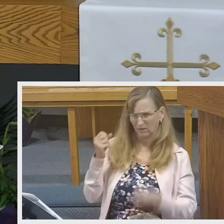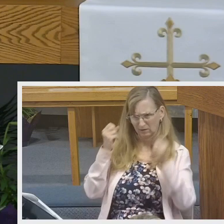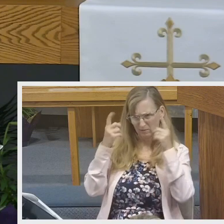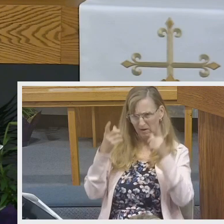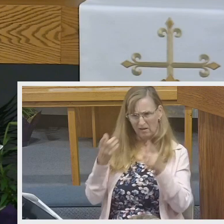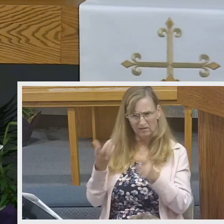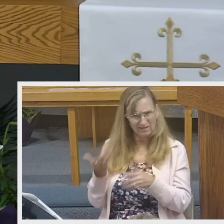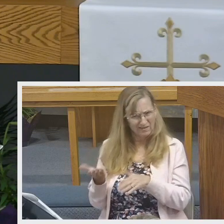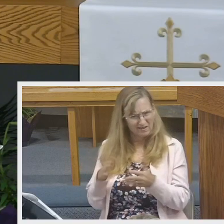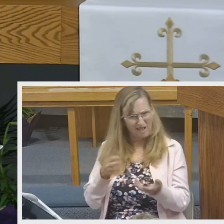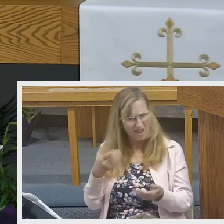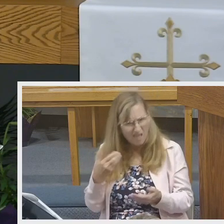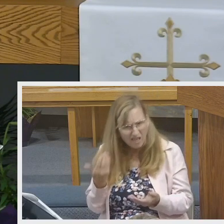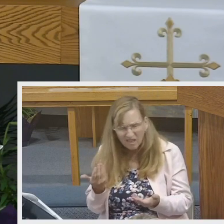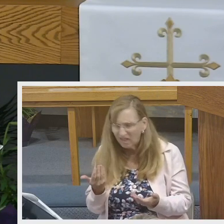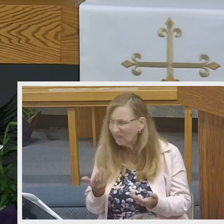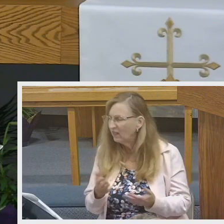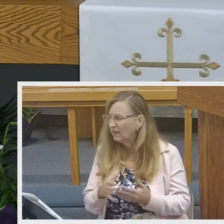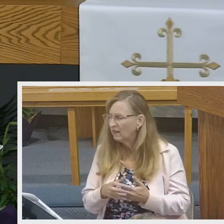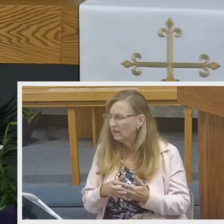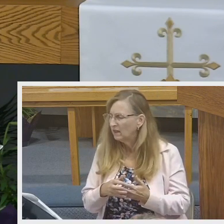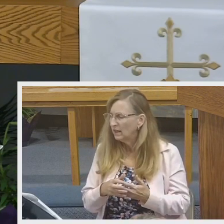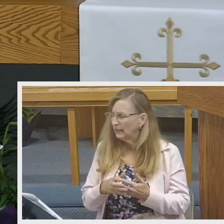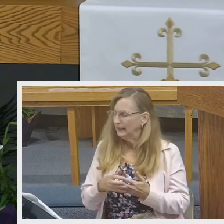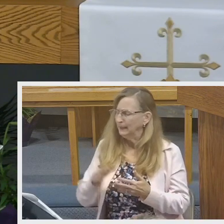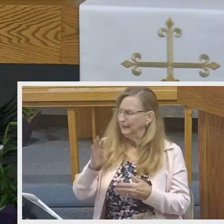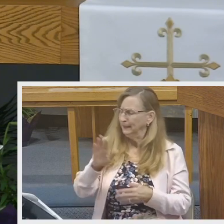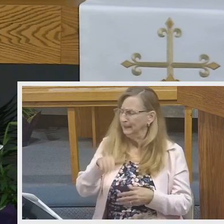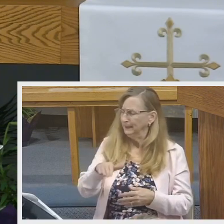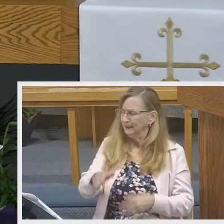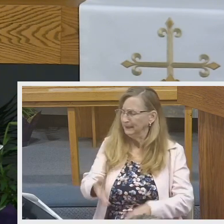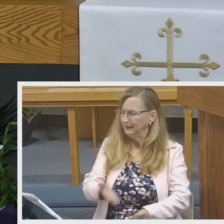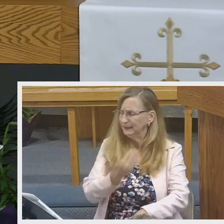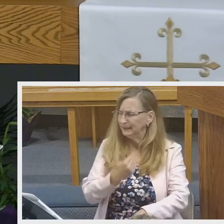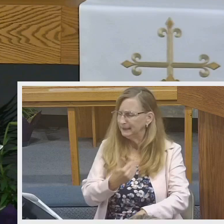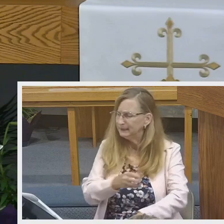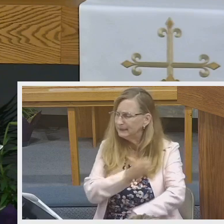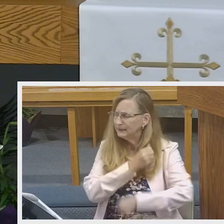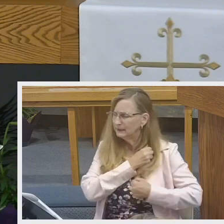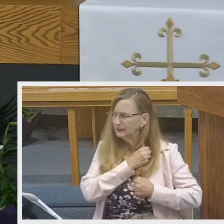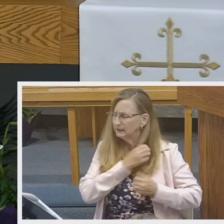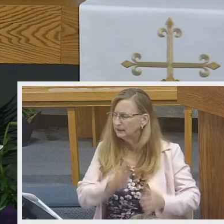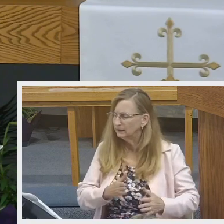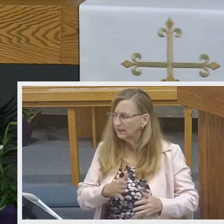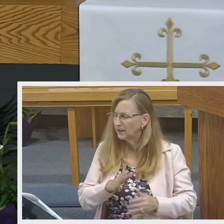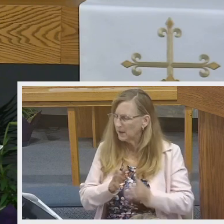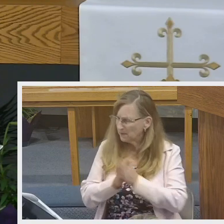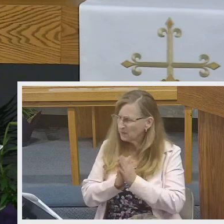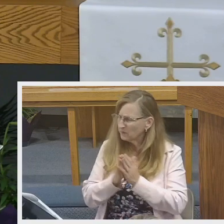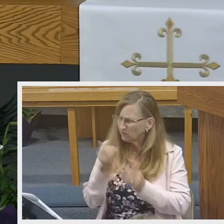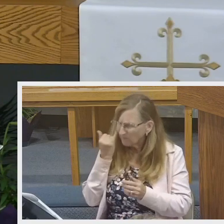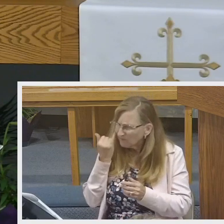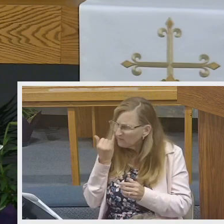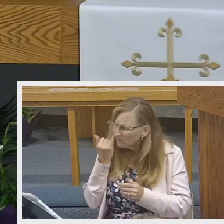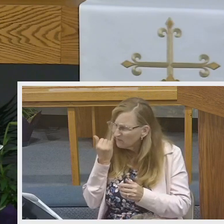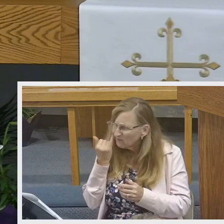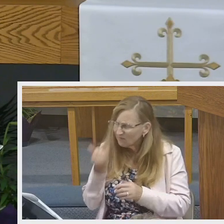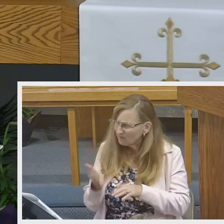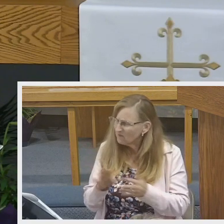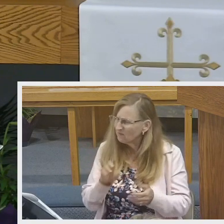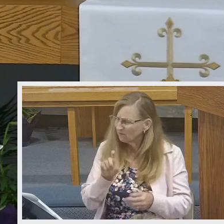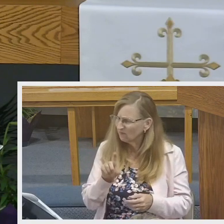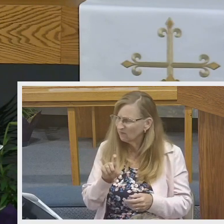Jesus had already died. When he learned from the centurion that it was so, he gave the body to Joseph.